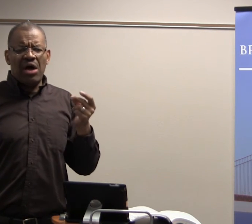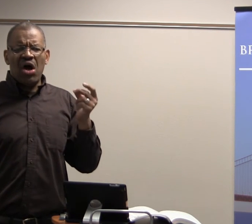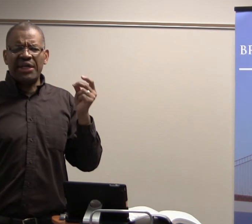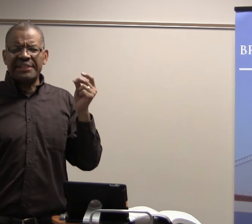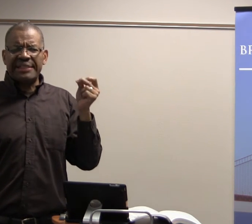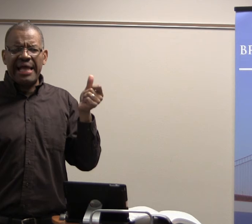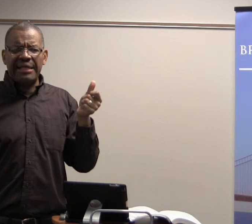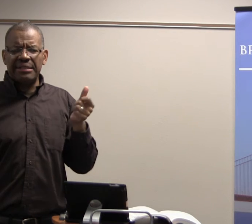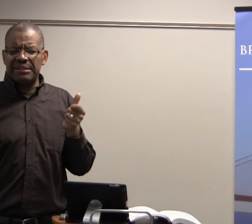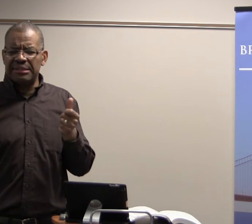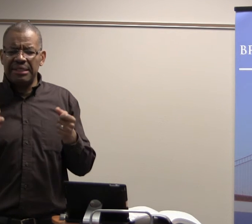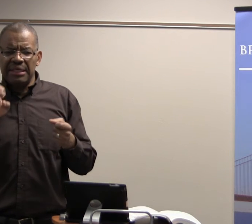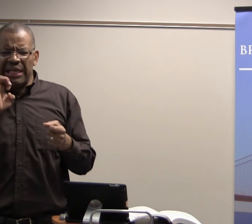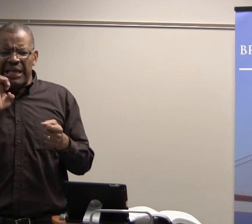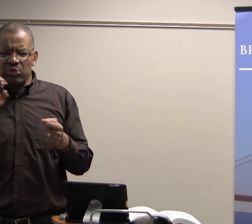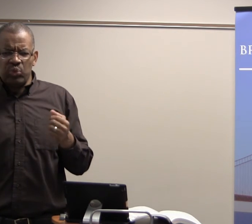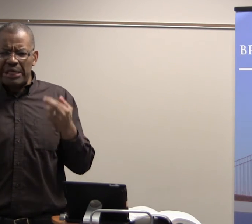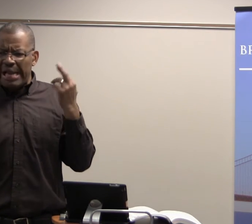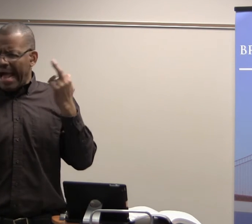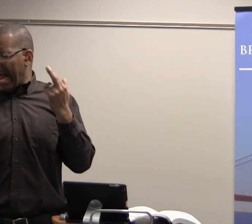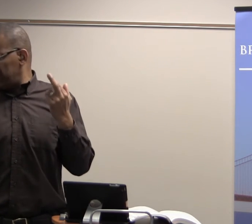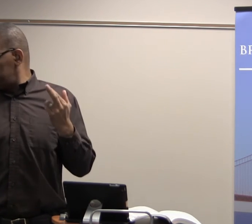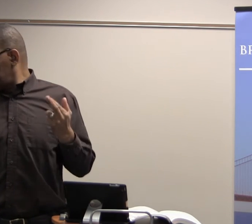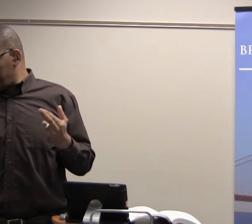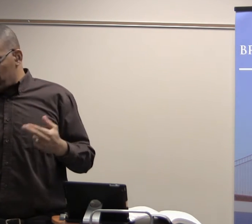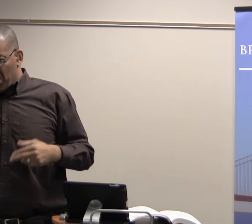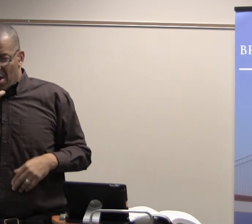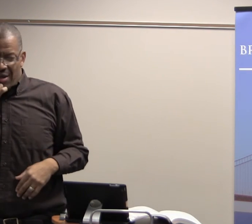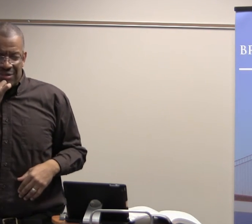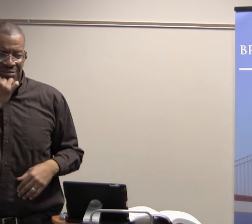All of a sudden, Eve realized something wrong.